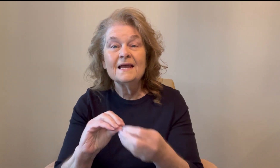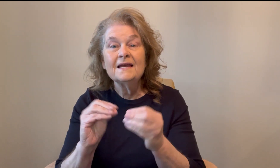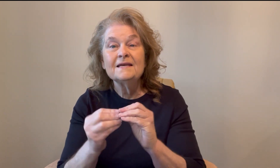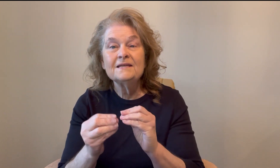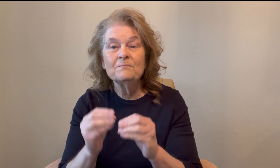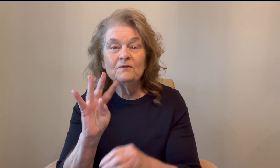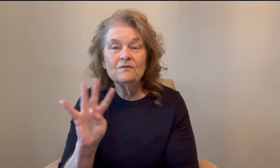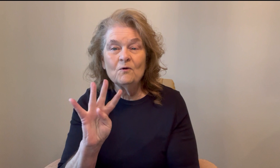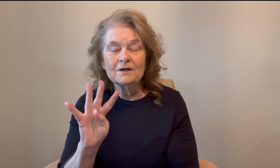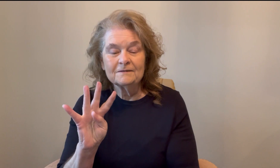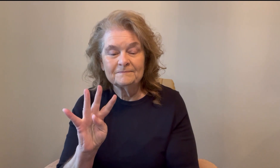Number 4.